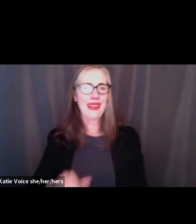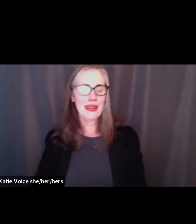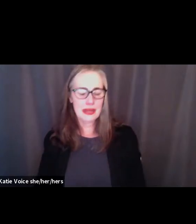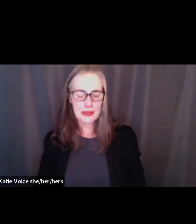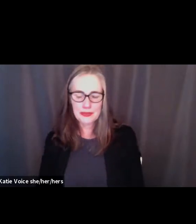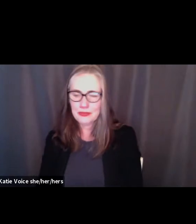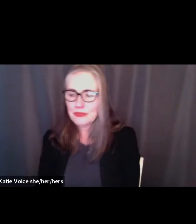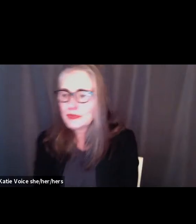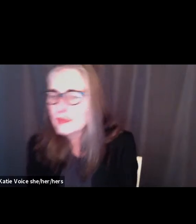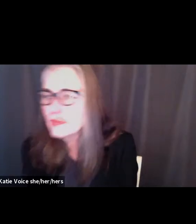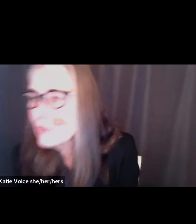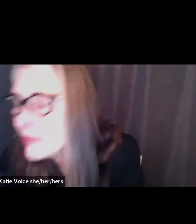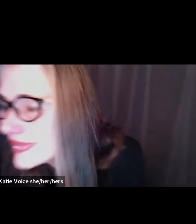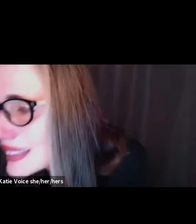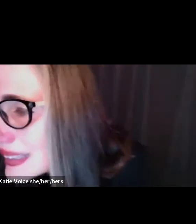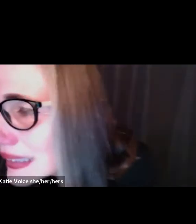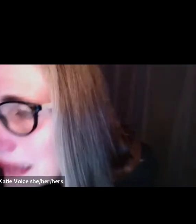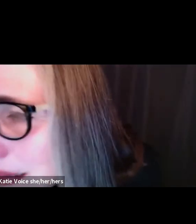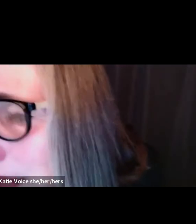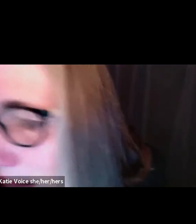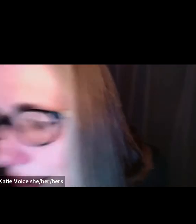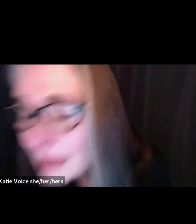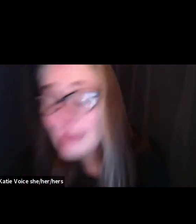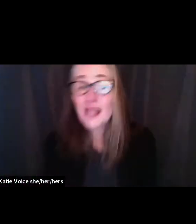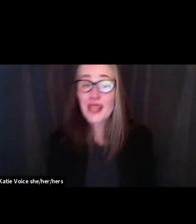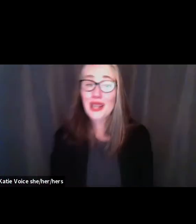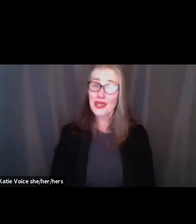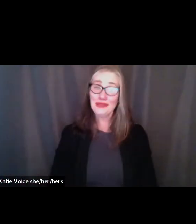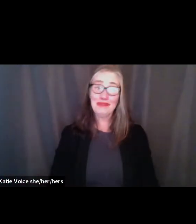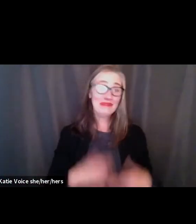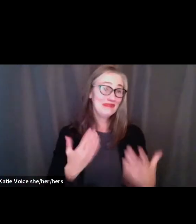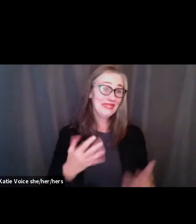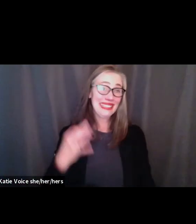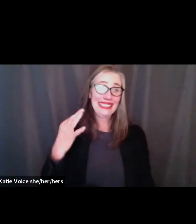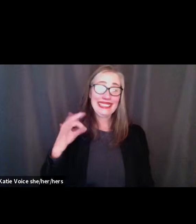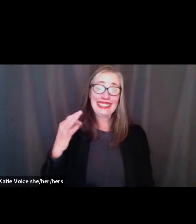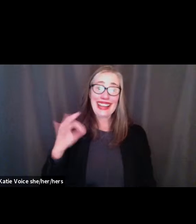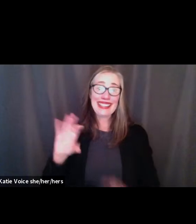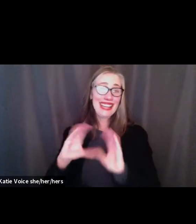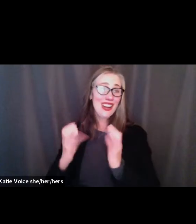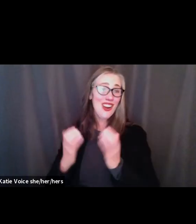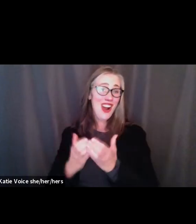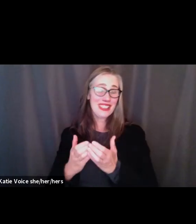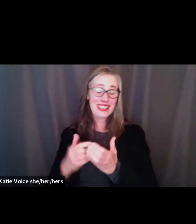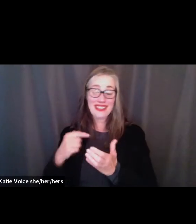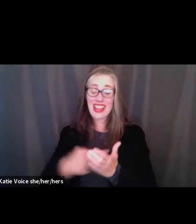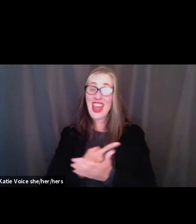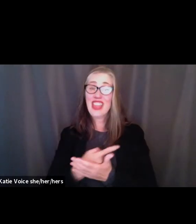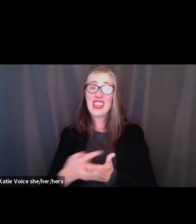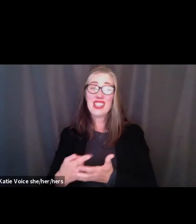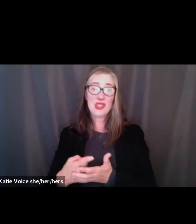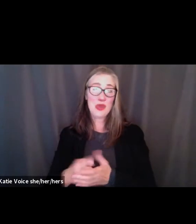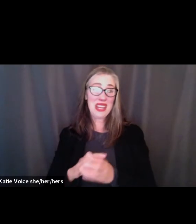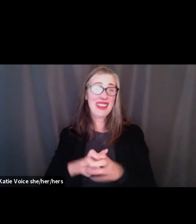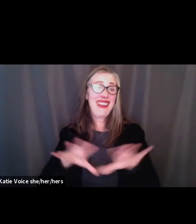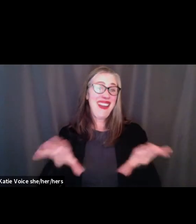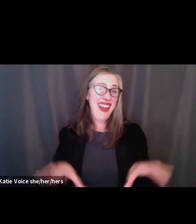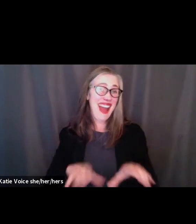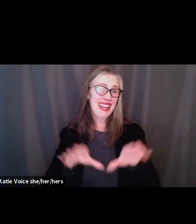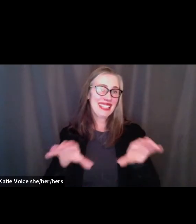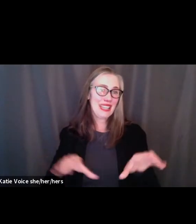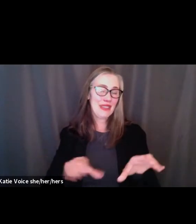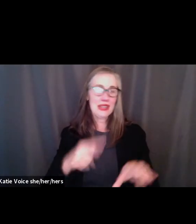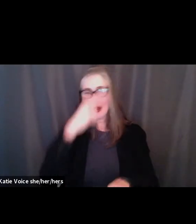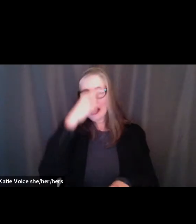Well, there's 19 caucuses, and there was a lot of activity this week. The Black Caucus began focusing